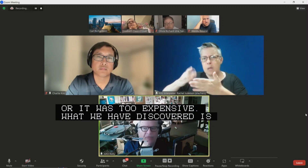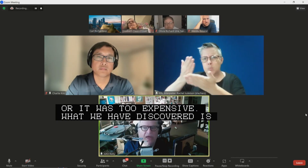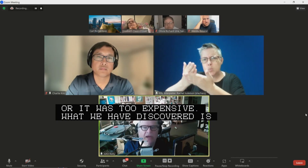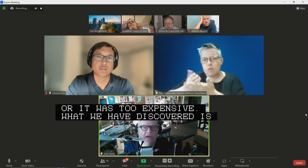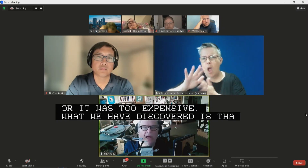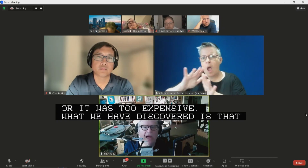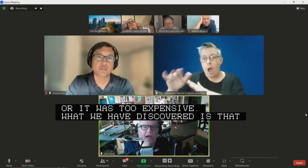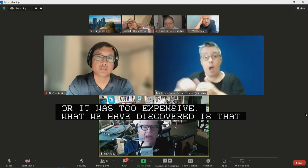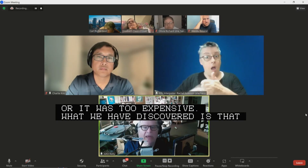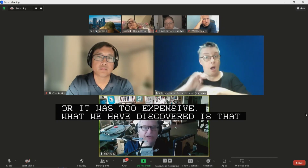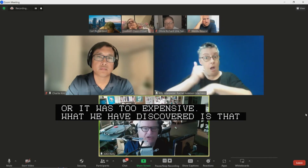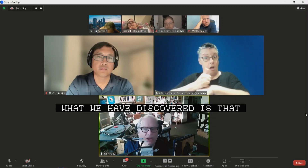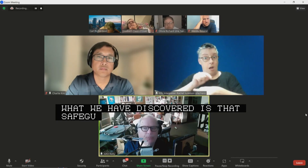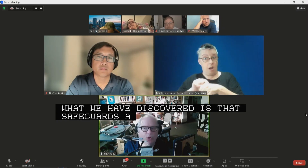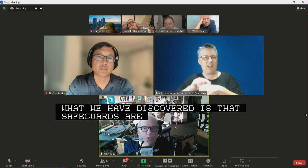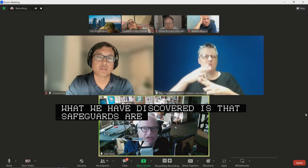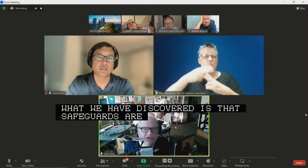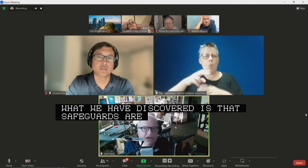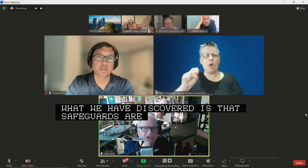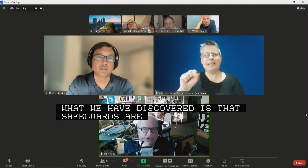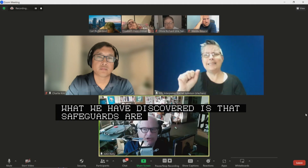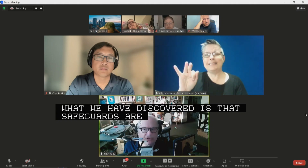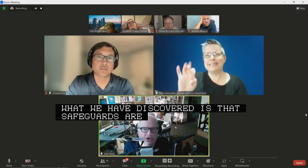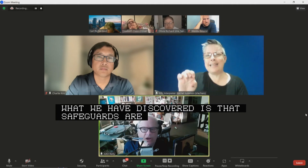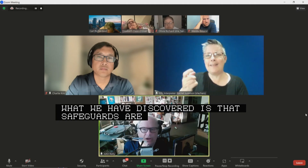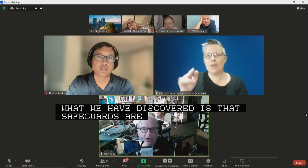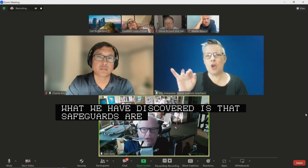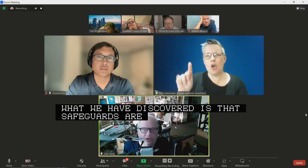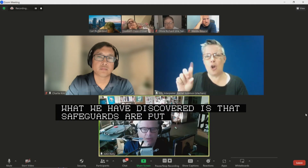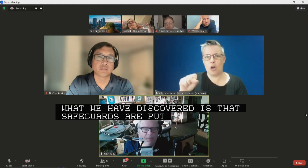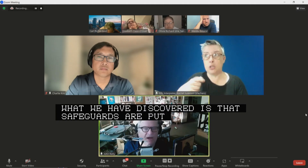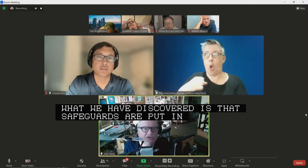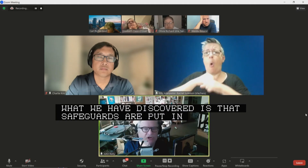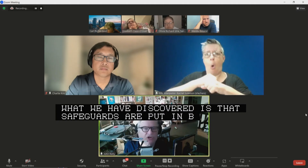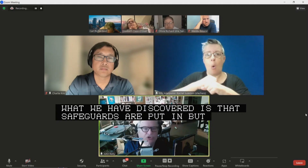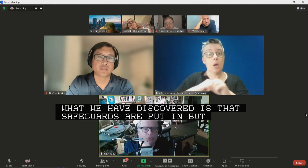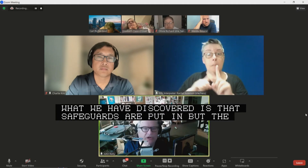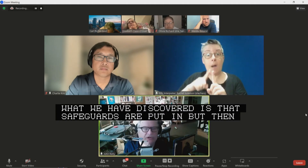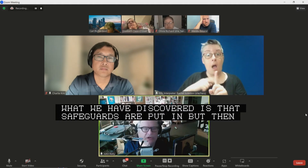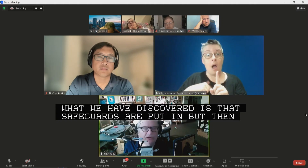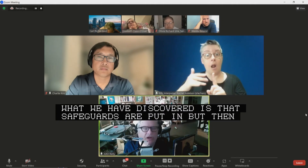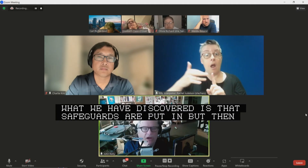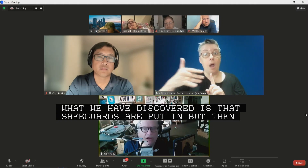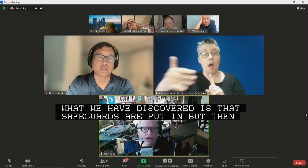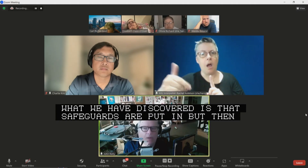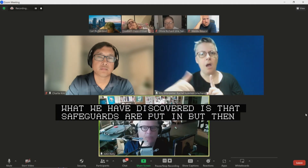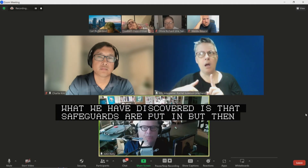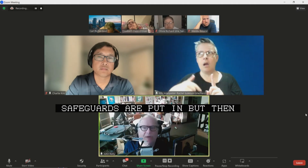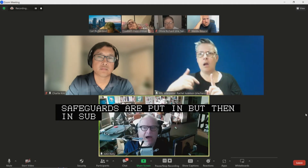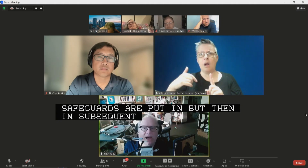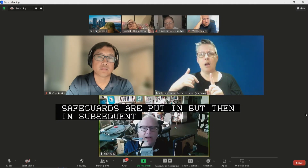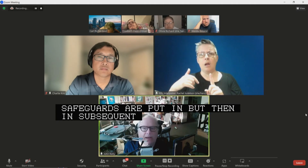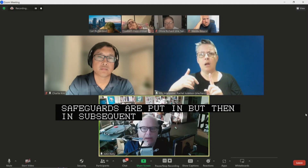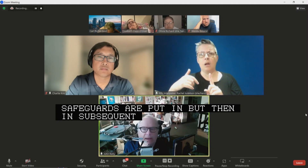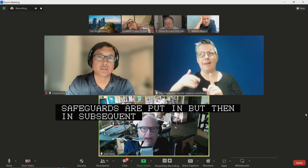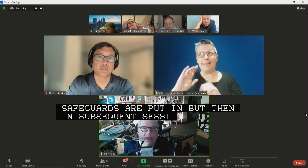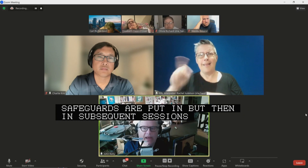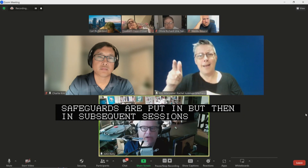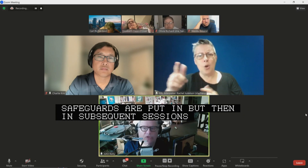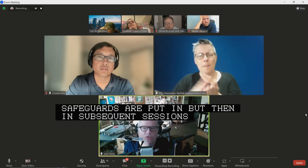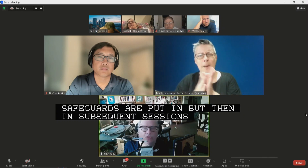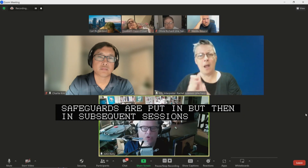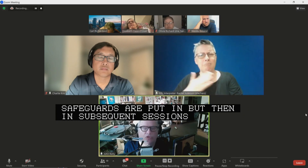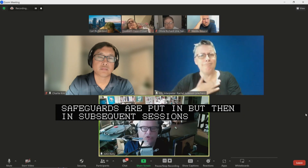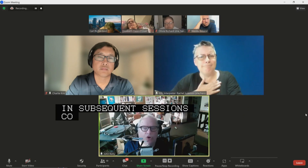but then in subsequent sessions, Compassion and Choices comes back